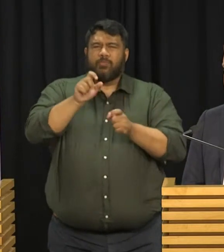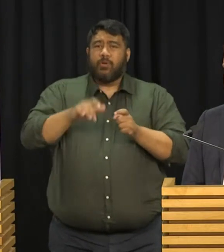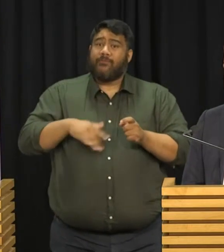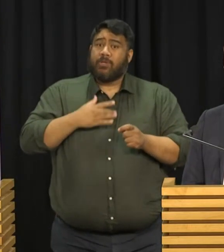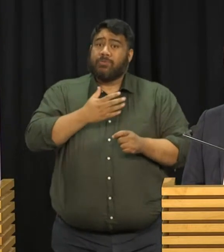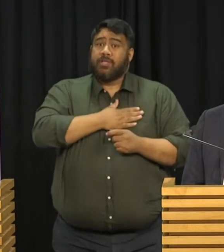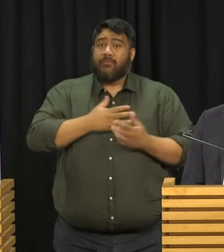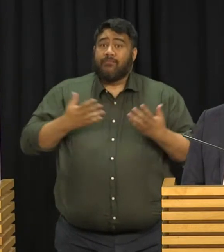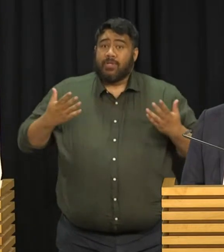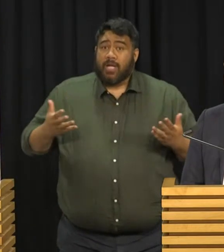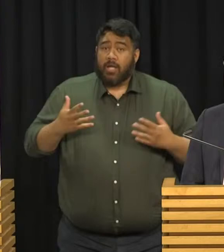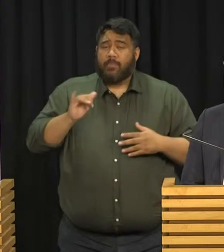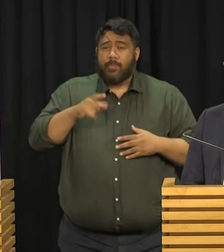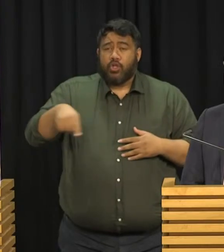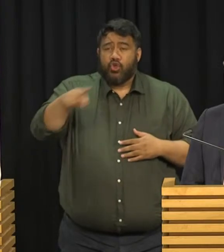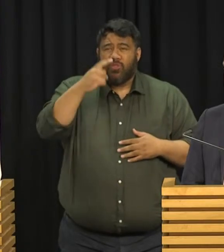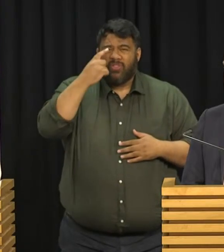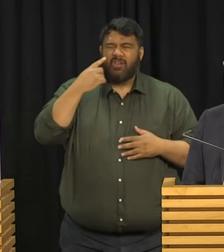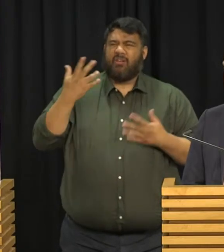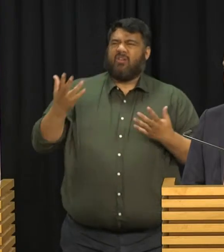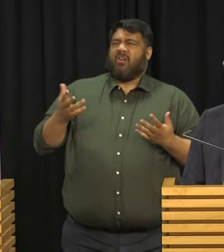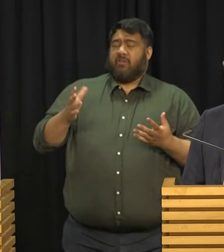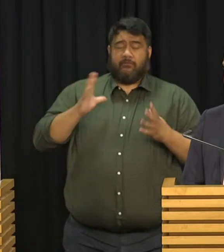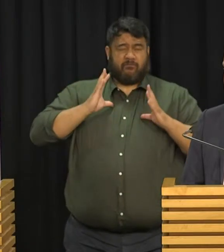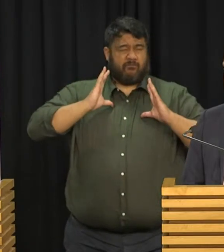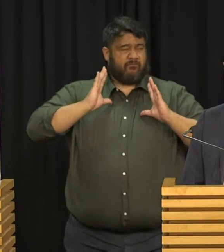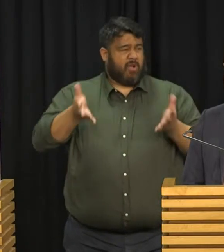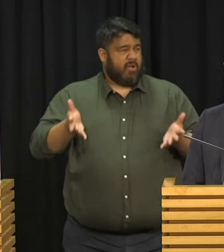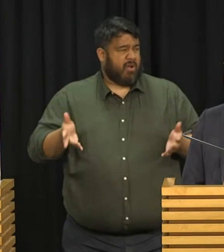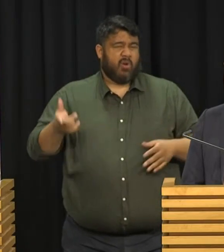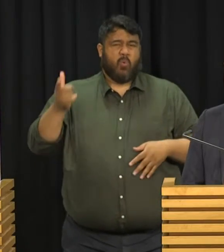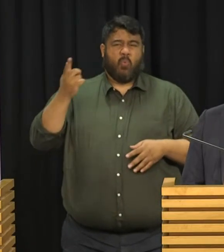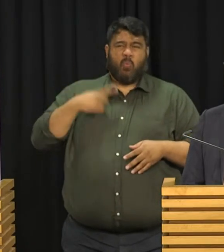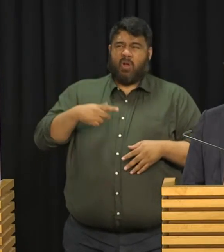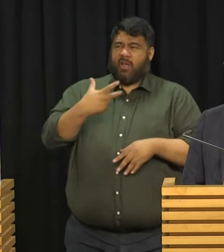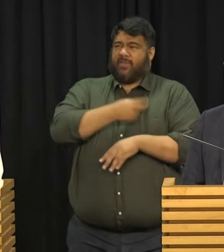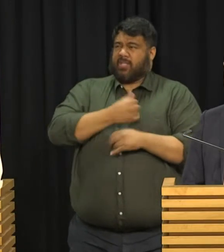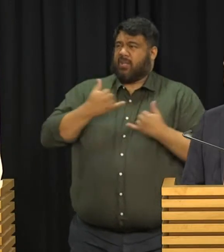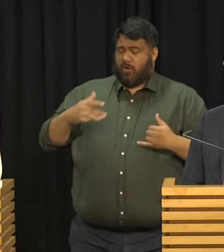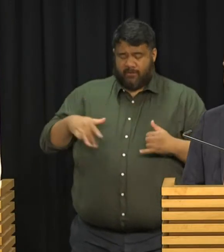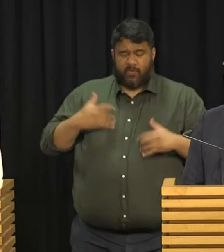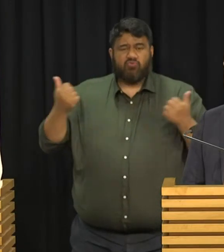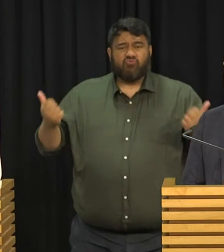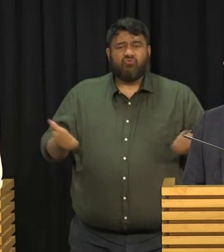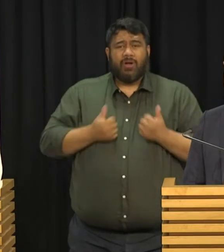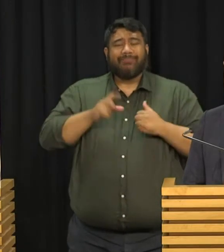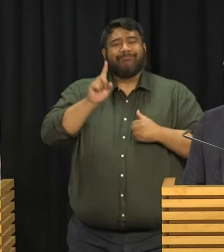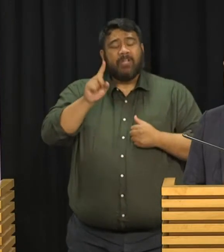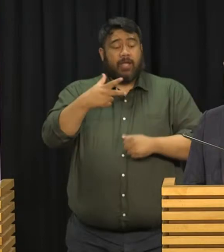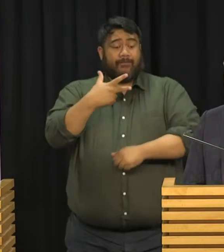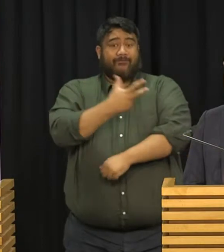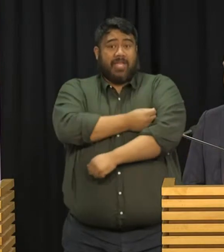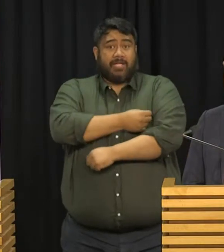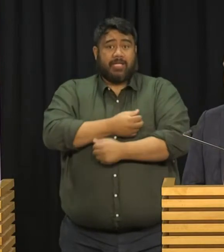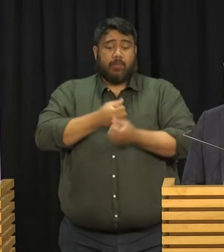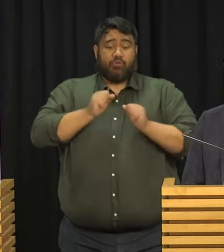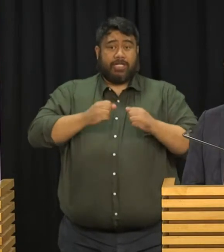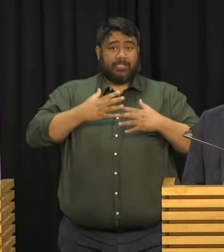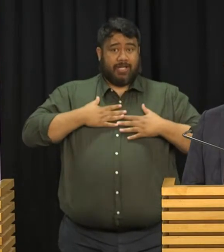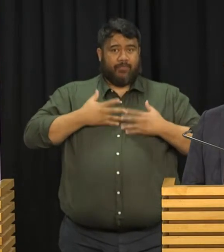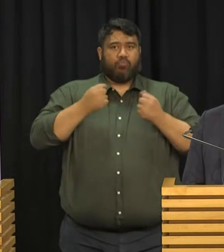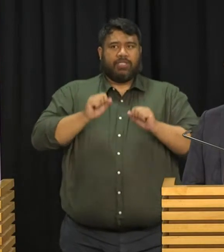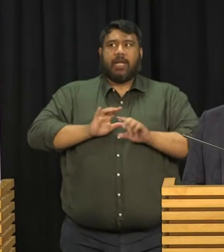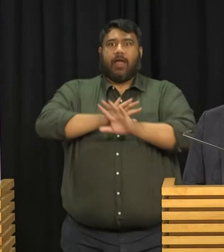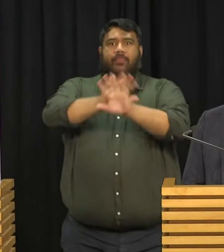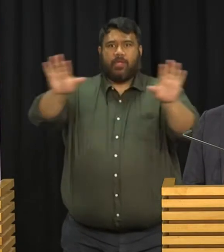now and are questioning why would I take or receive a vaccine when I feel okay. It's because the vaccine is the way that you protect others. The more of